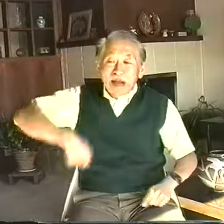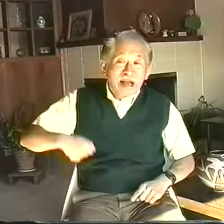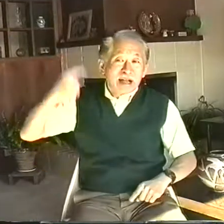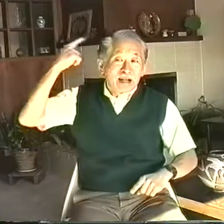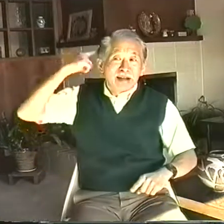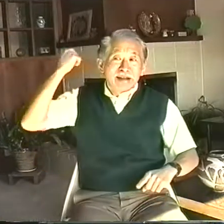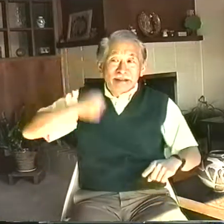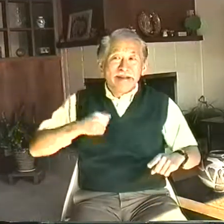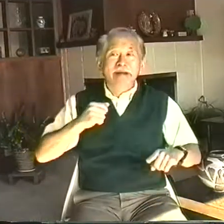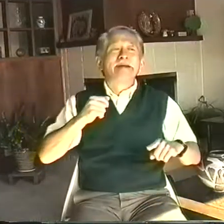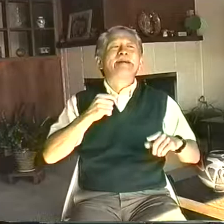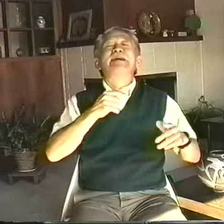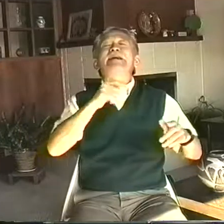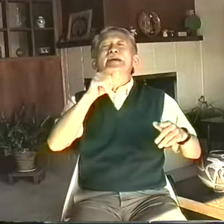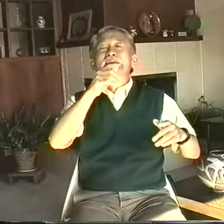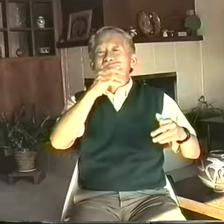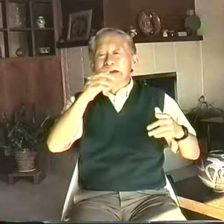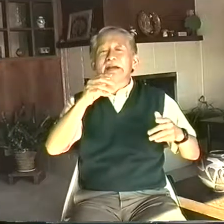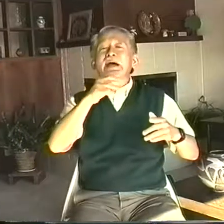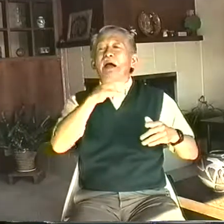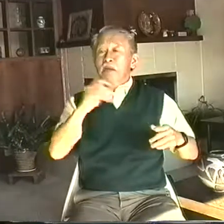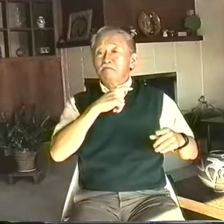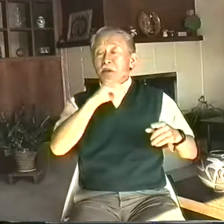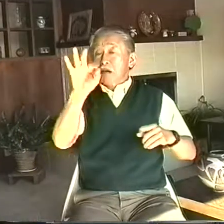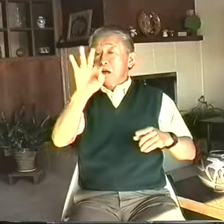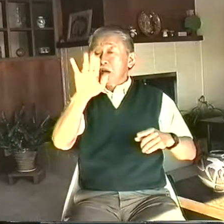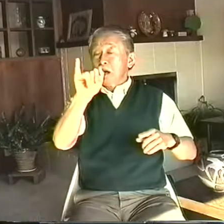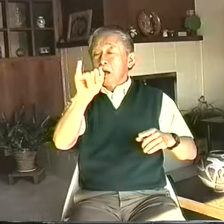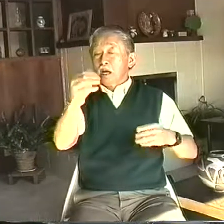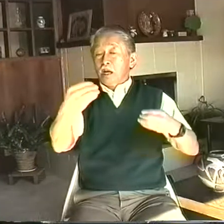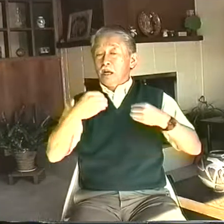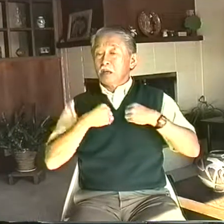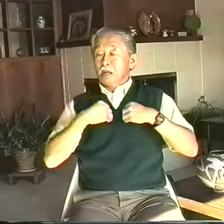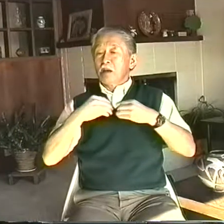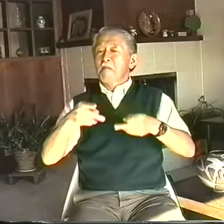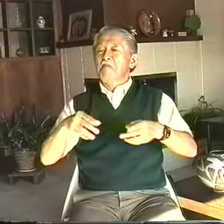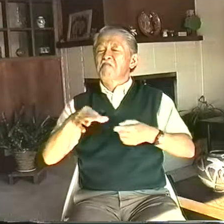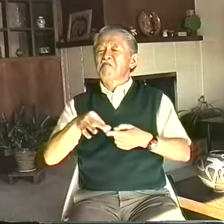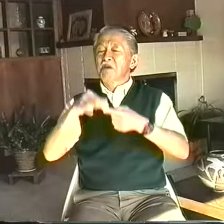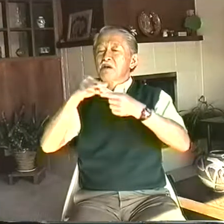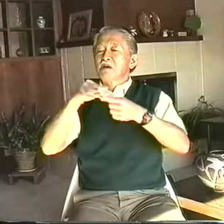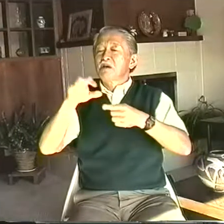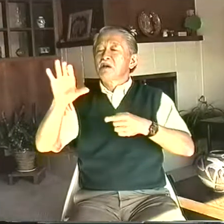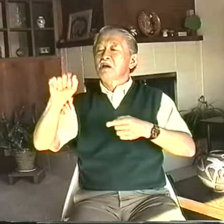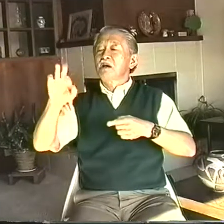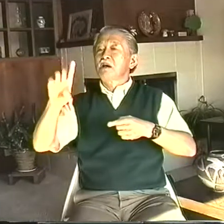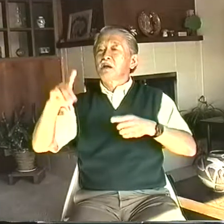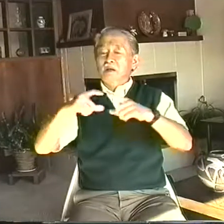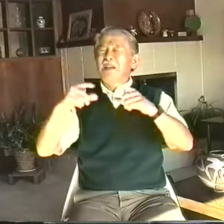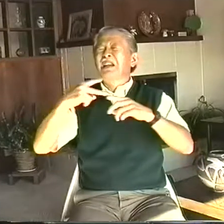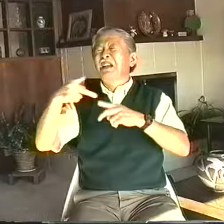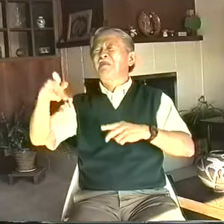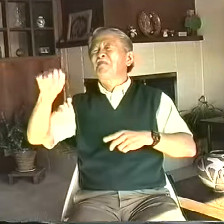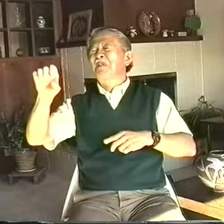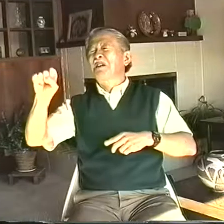Outside in the community, the people in the community were very hostile to me. They would hit me on the back of the head. And